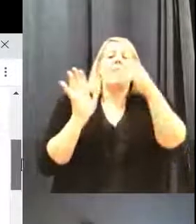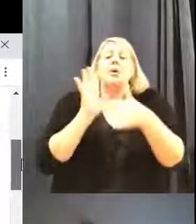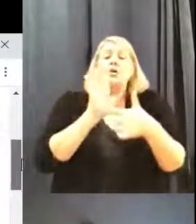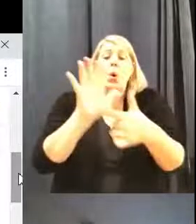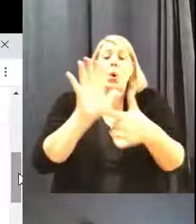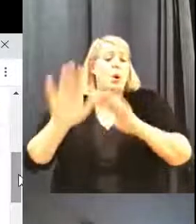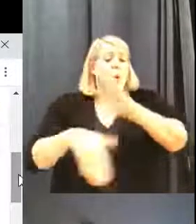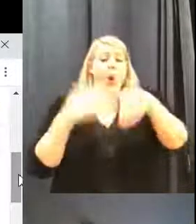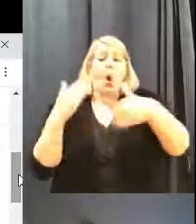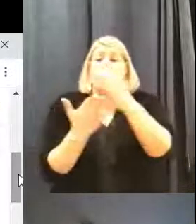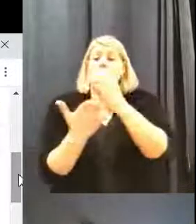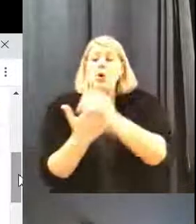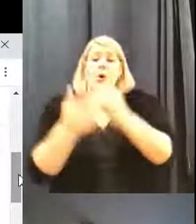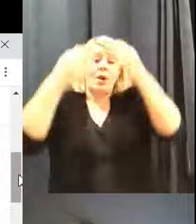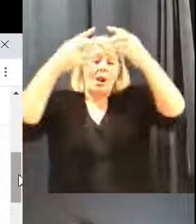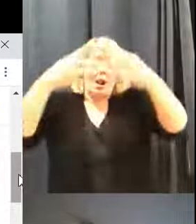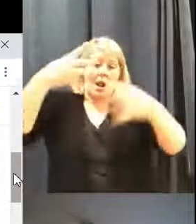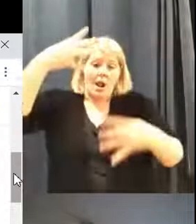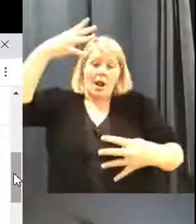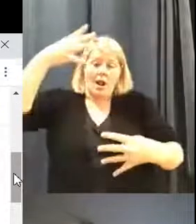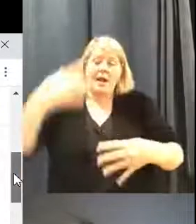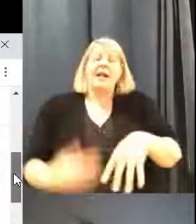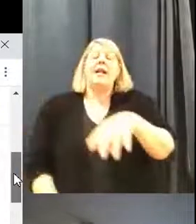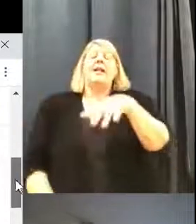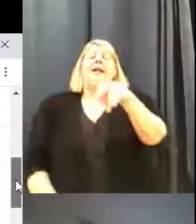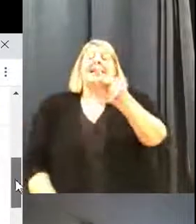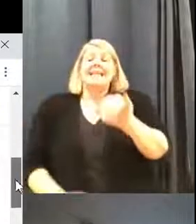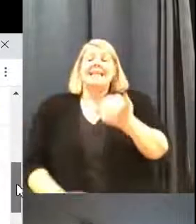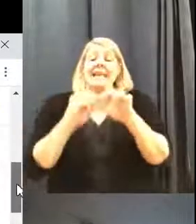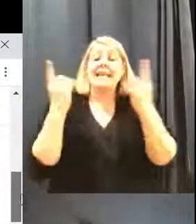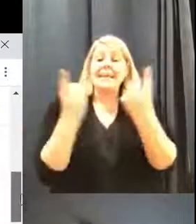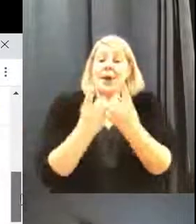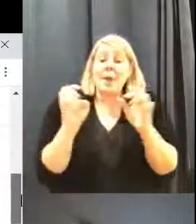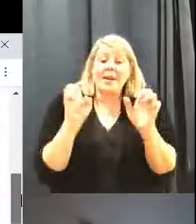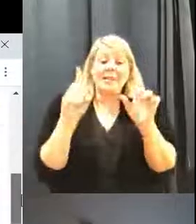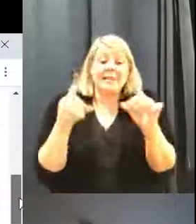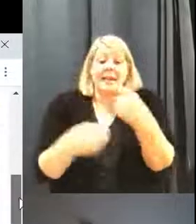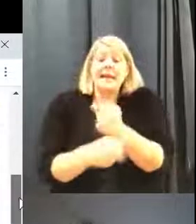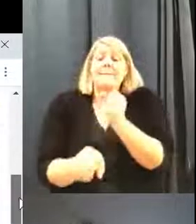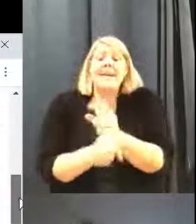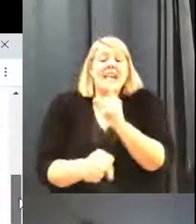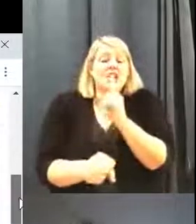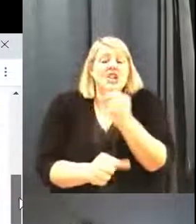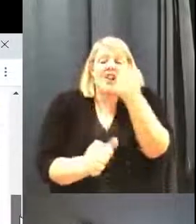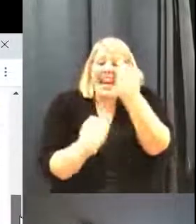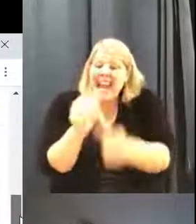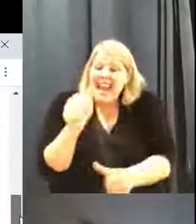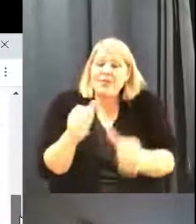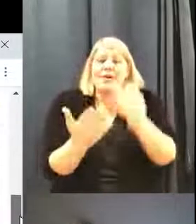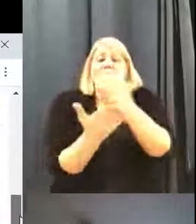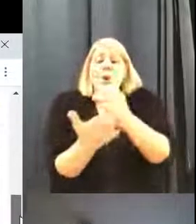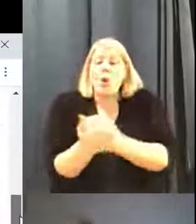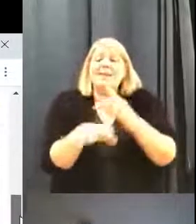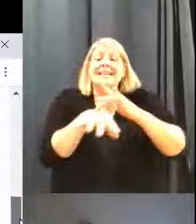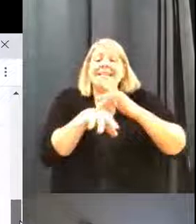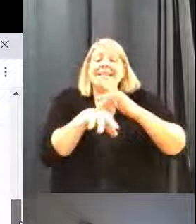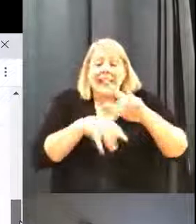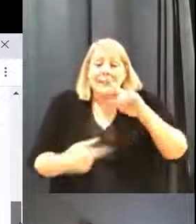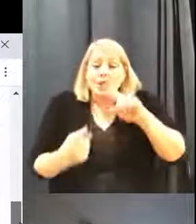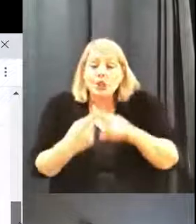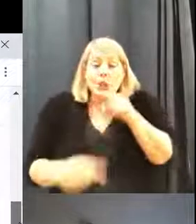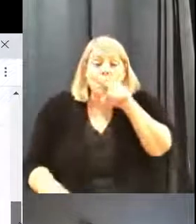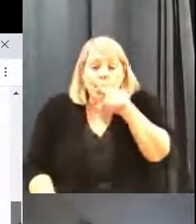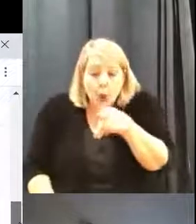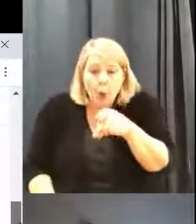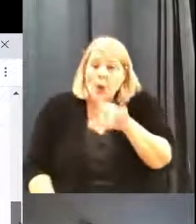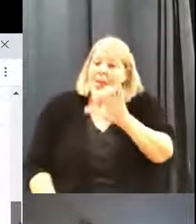here. The Kentucky Department of Education has made every single course available to you folks, which is pretty amazing. So